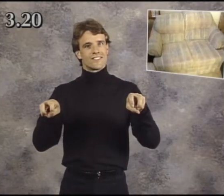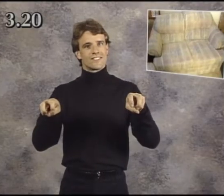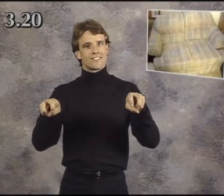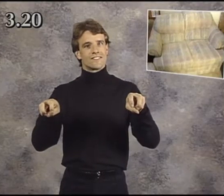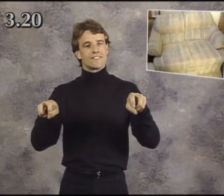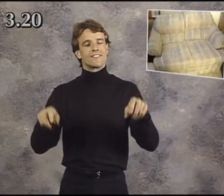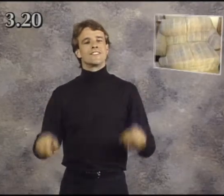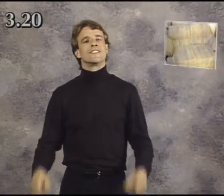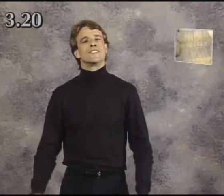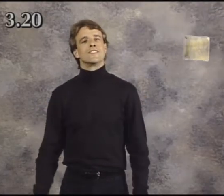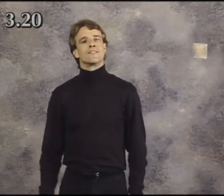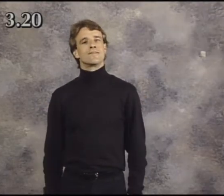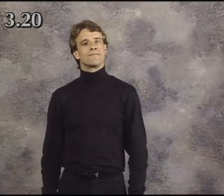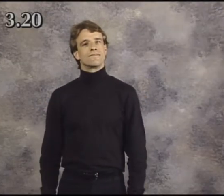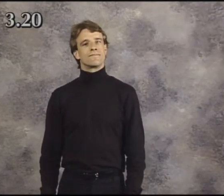Couch.